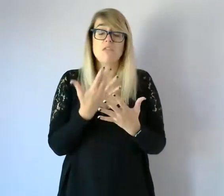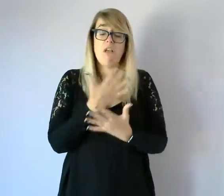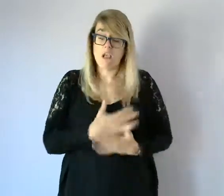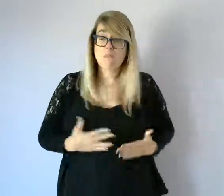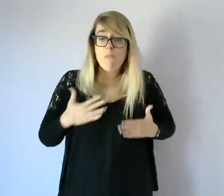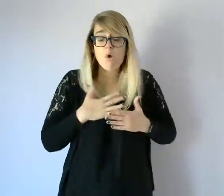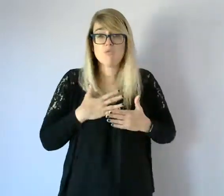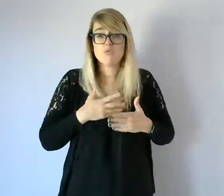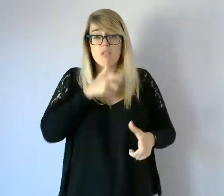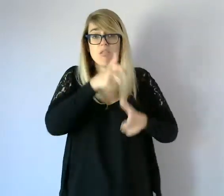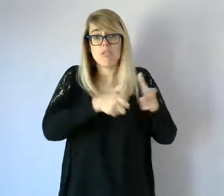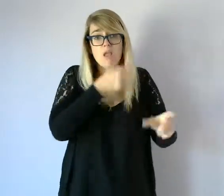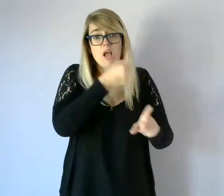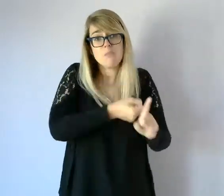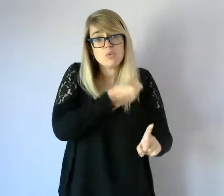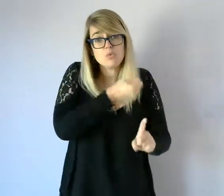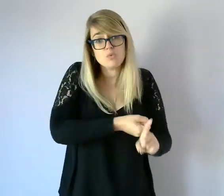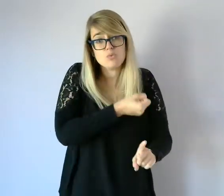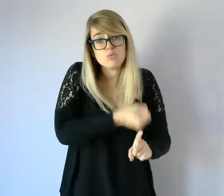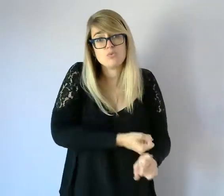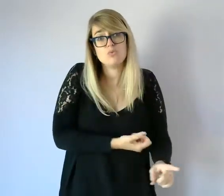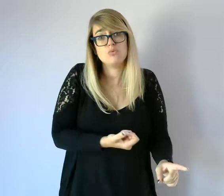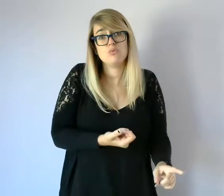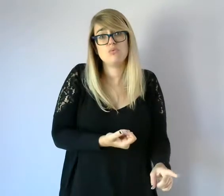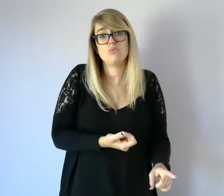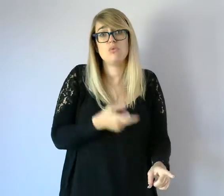abuse, so-called honour-based violence.